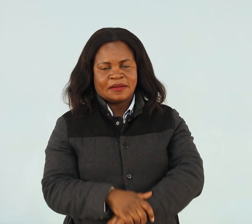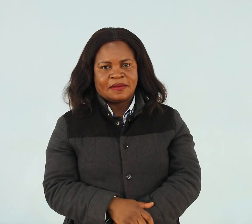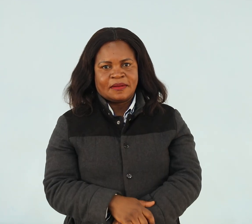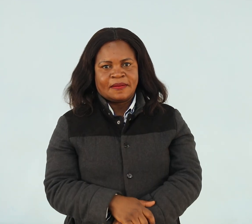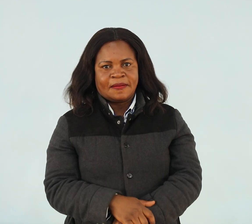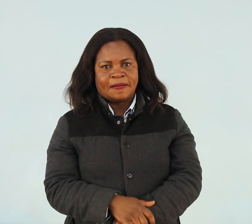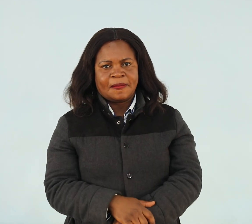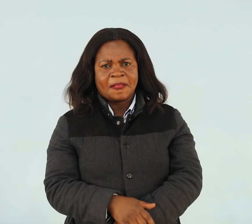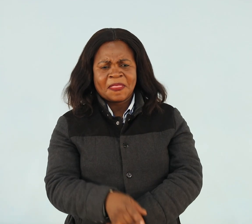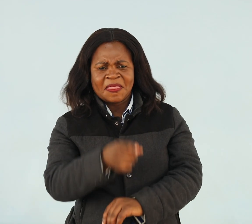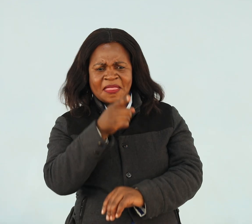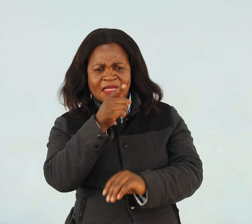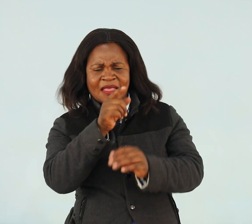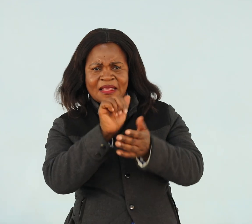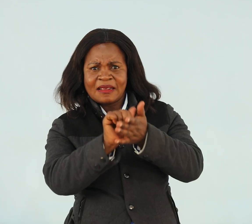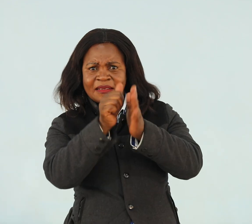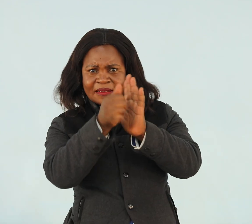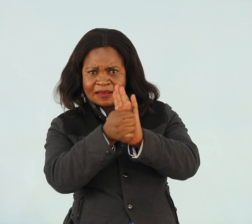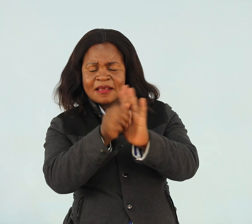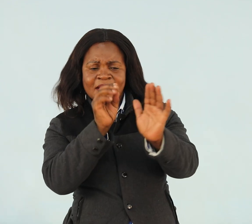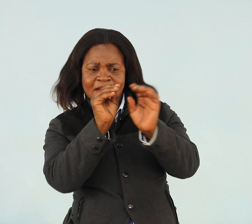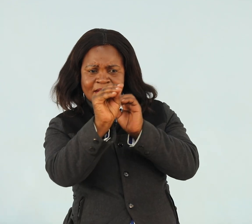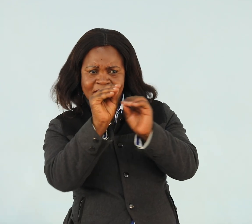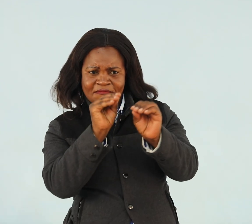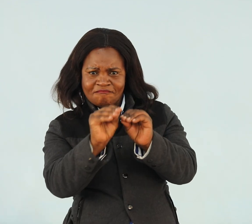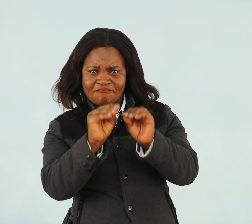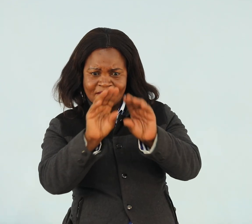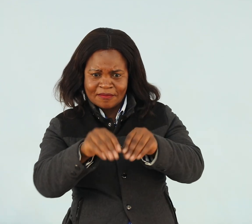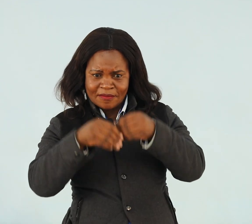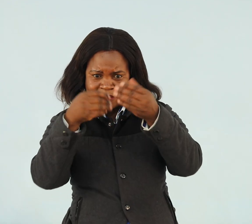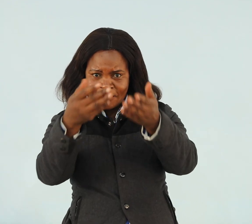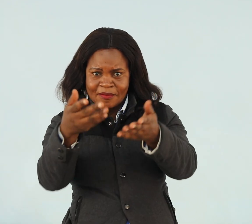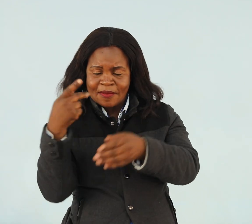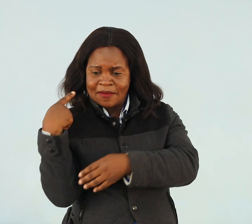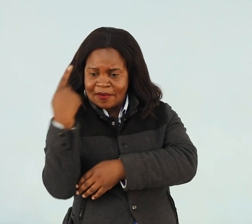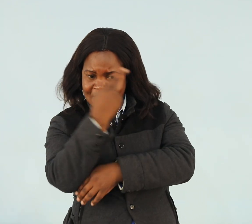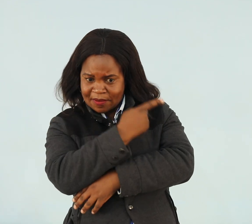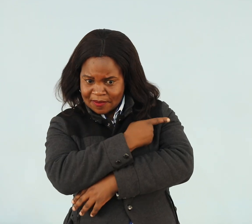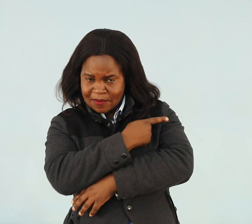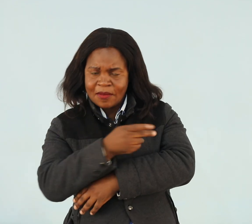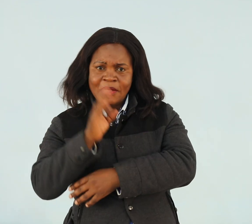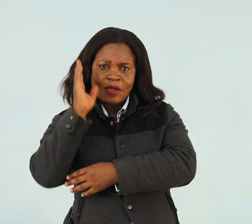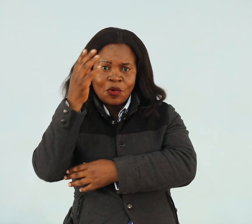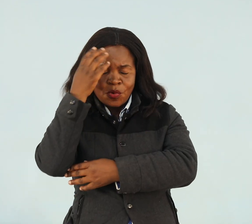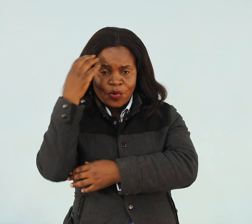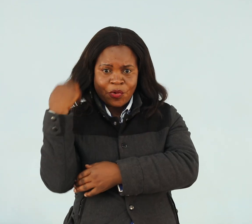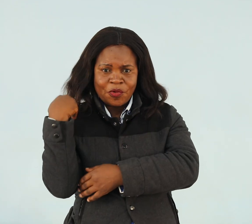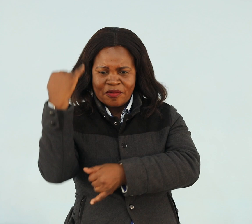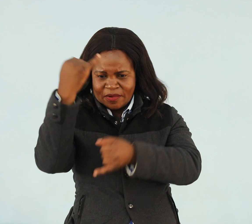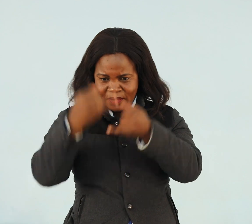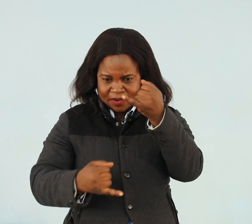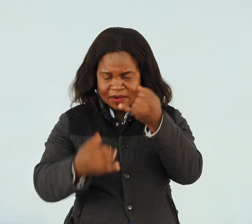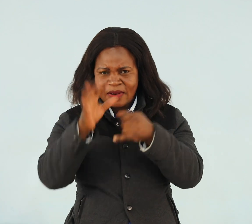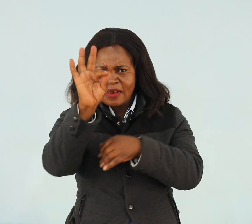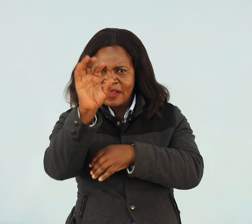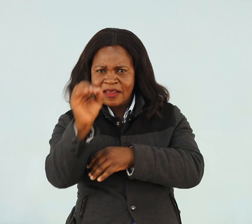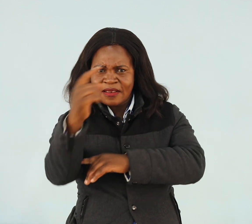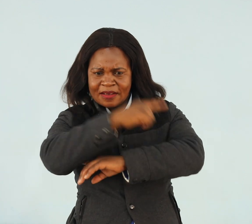Article 81 is amended to provide that Parliament will officially end 90 days before the next